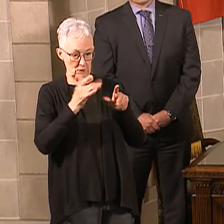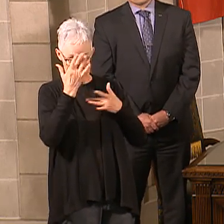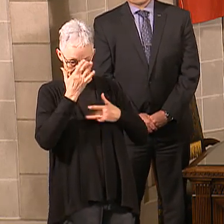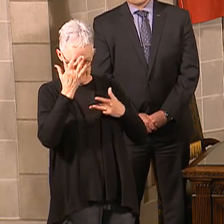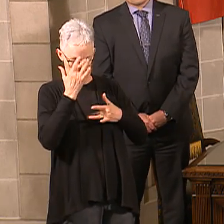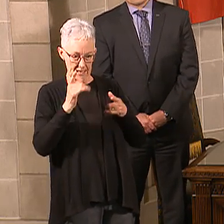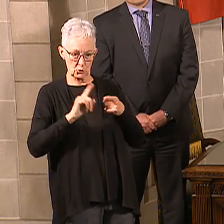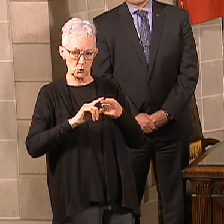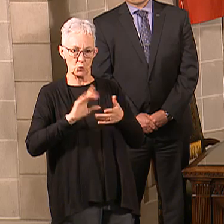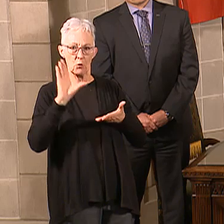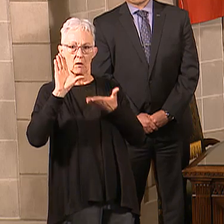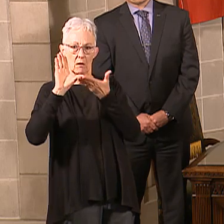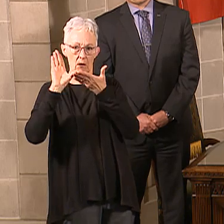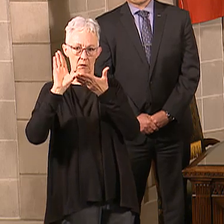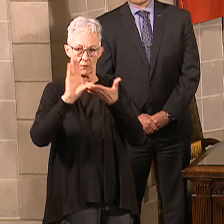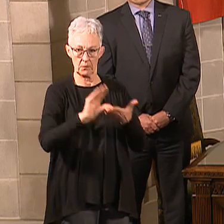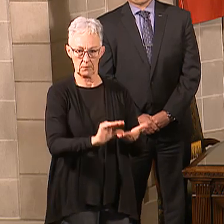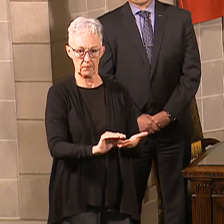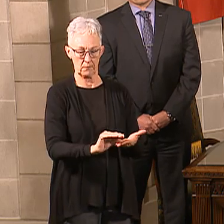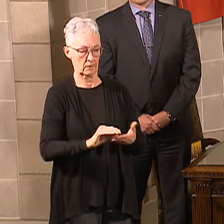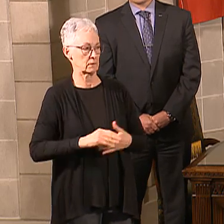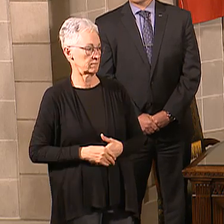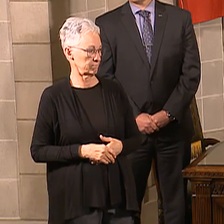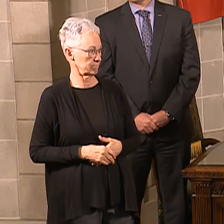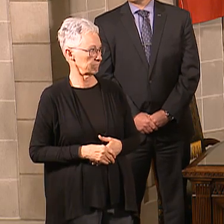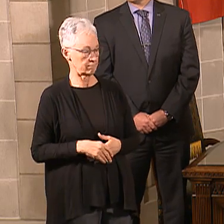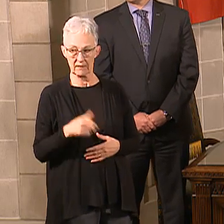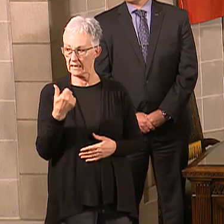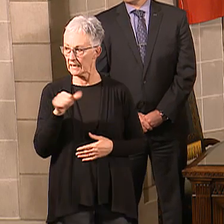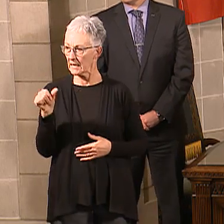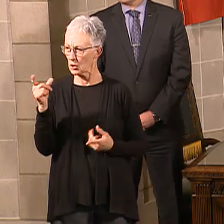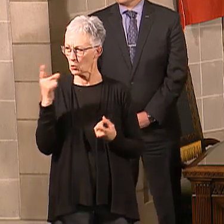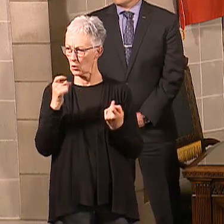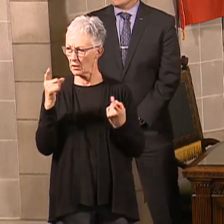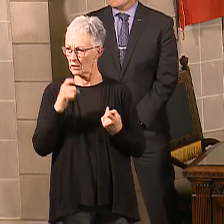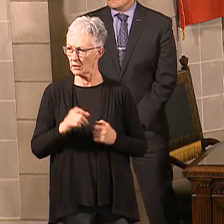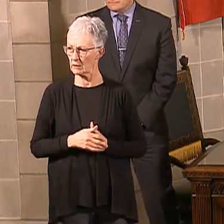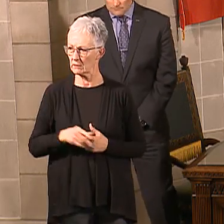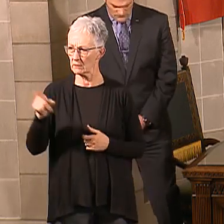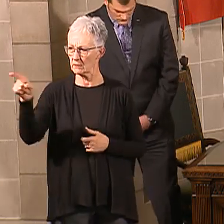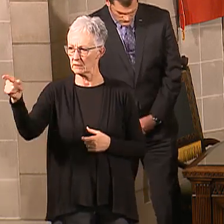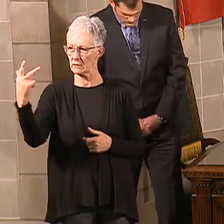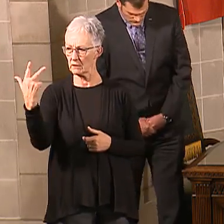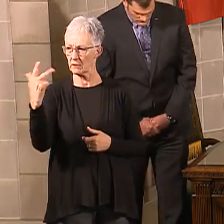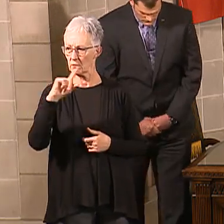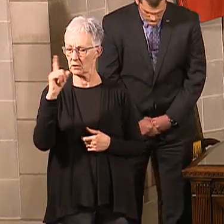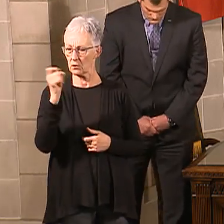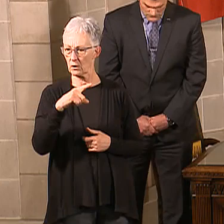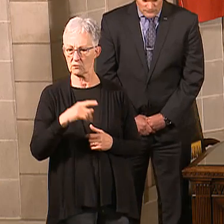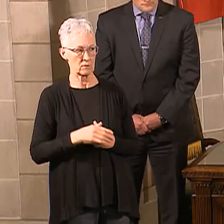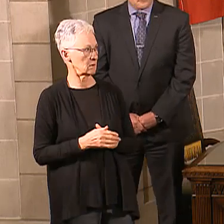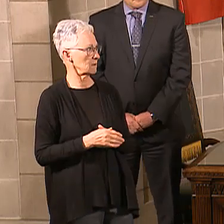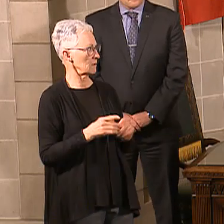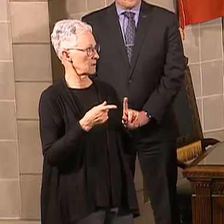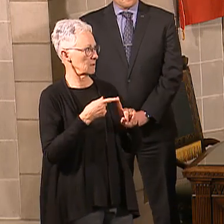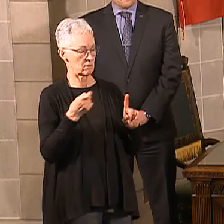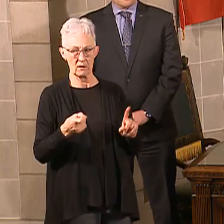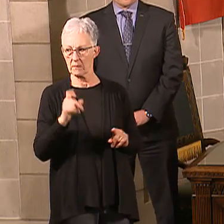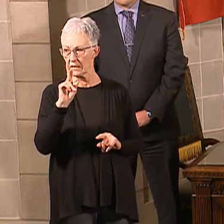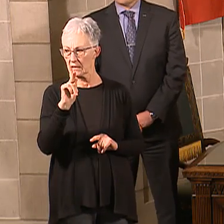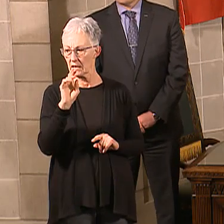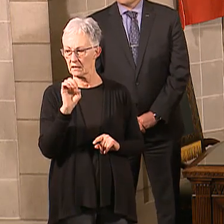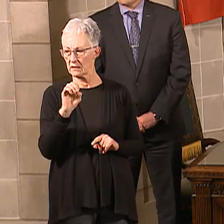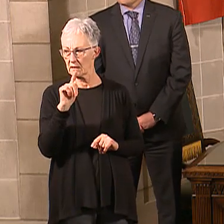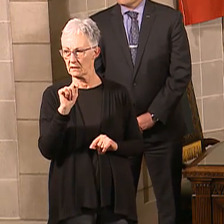take questions from the folks that are here in the audience, or you can also still text your... 3 questions from KTV. 3 questions from KETV,